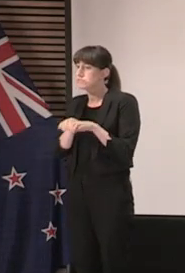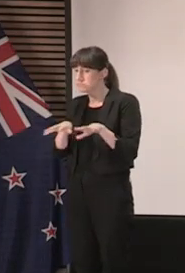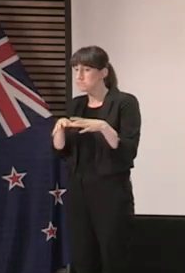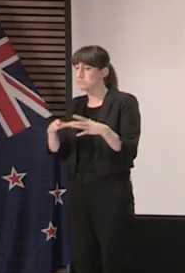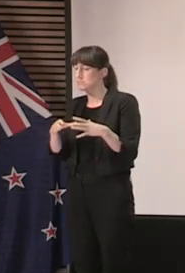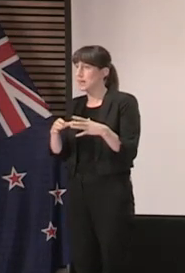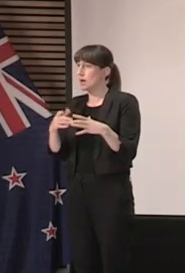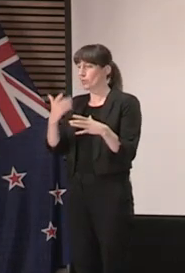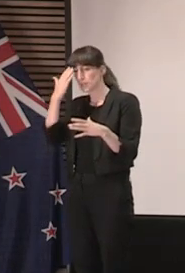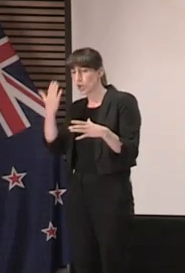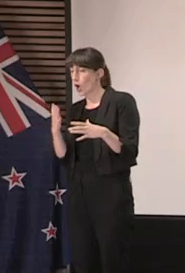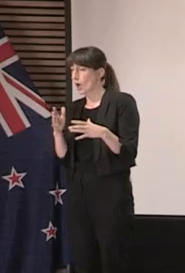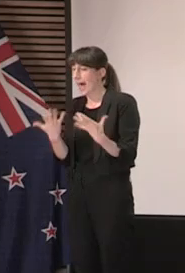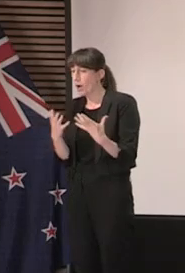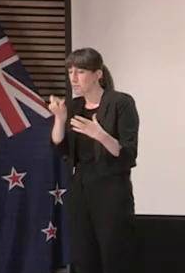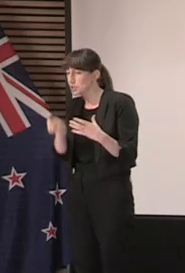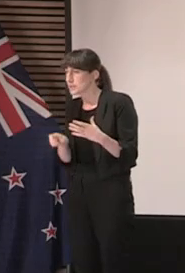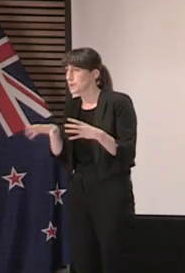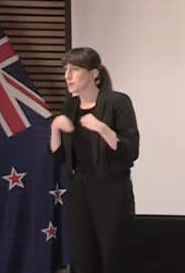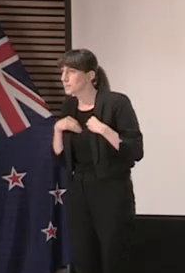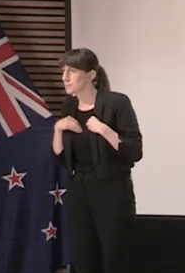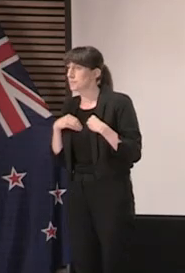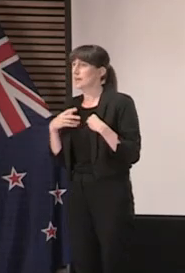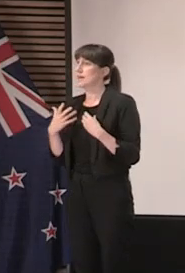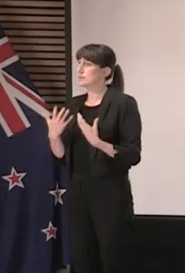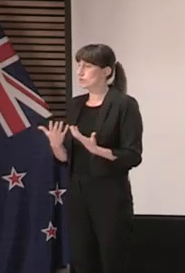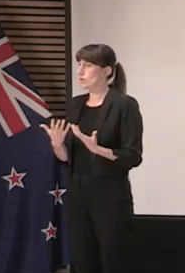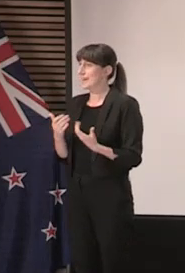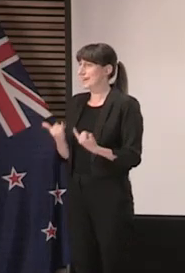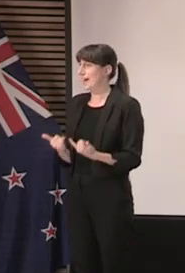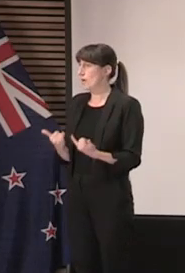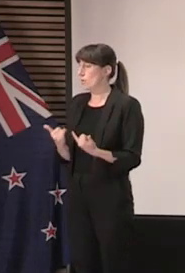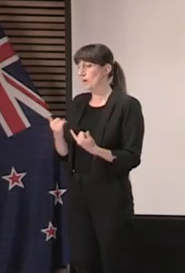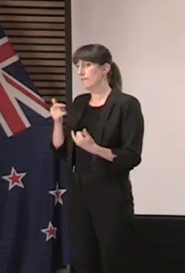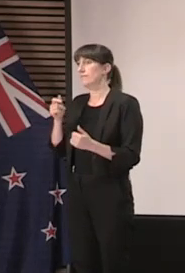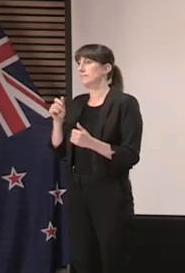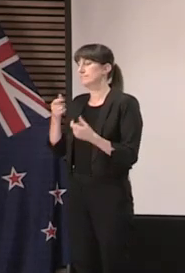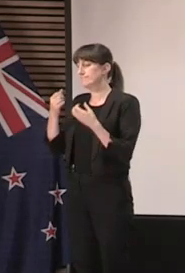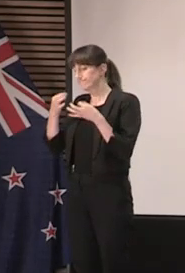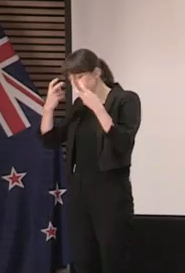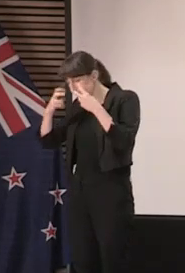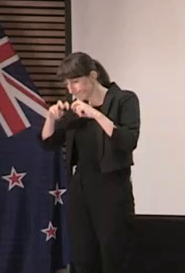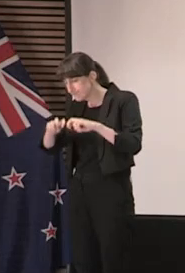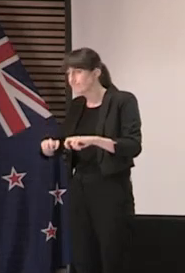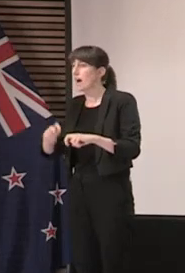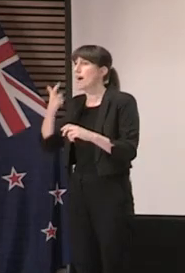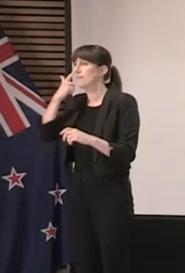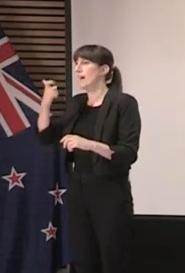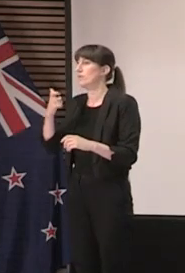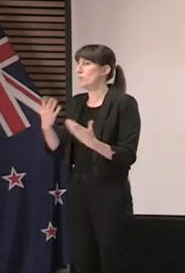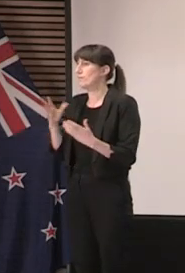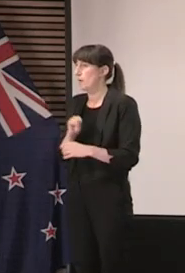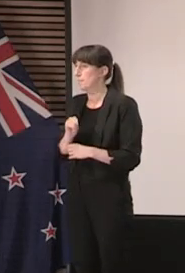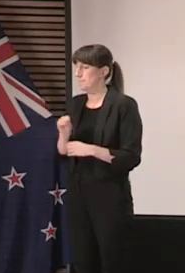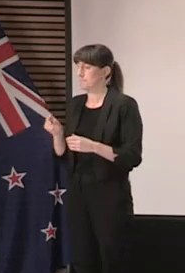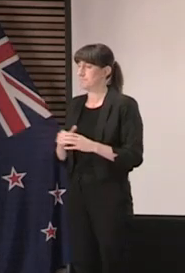and therefore that is reducing the number of cases for which we don't know where they have come from, and this is good. Also, just the 15th cluster